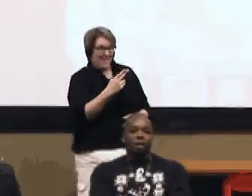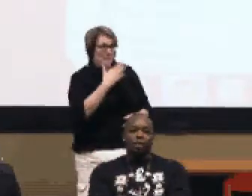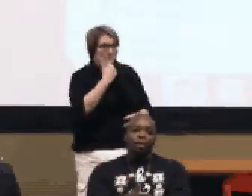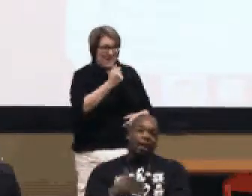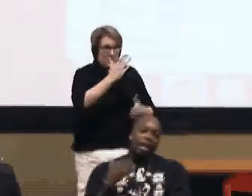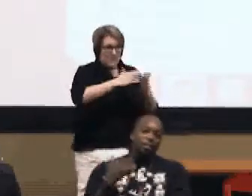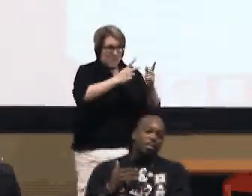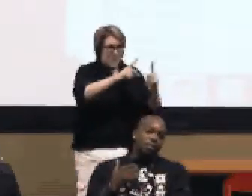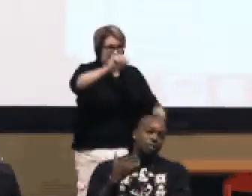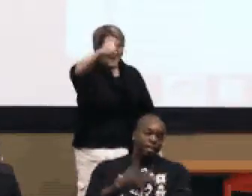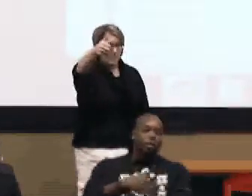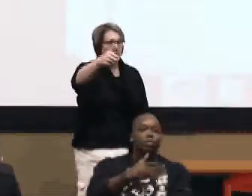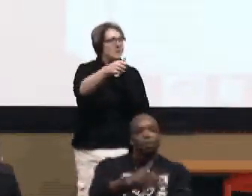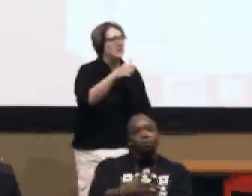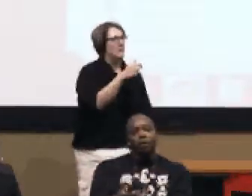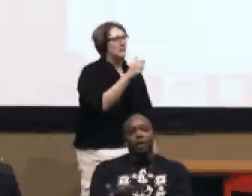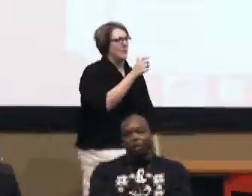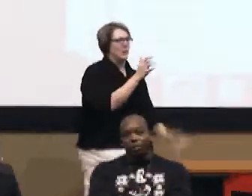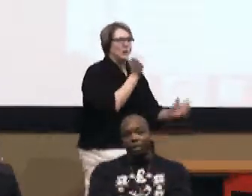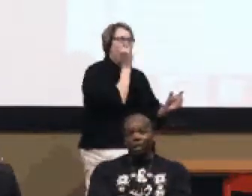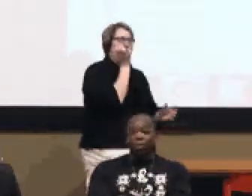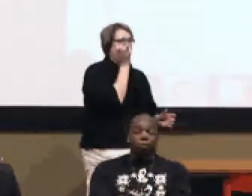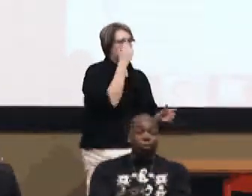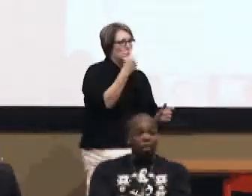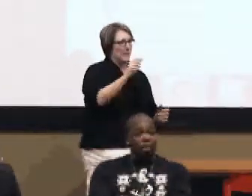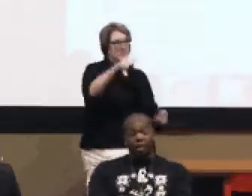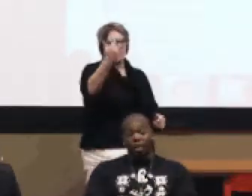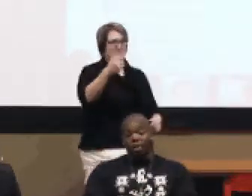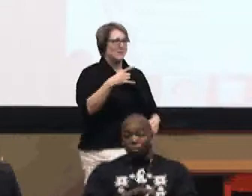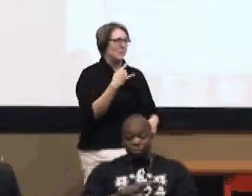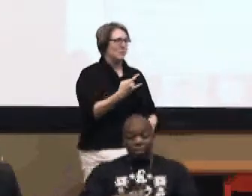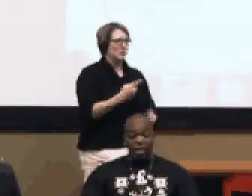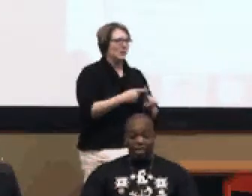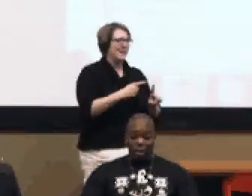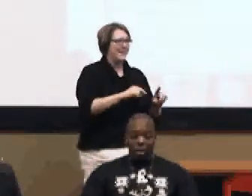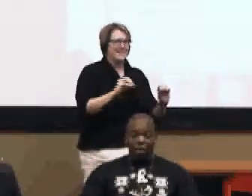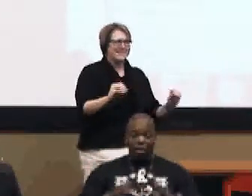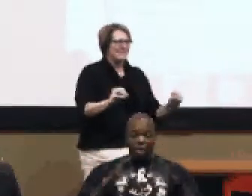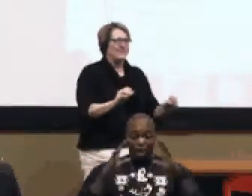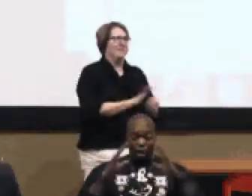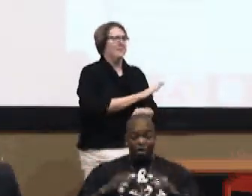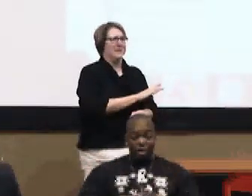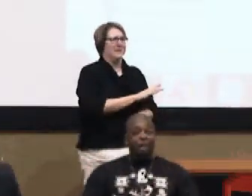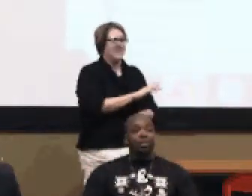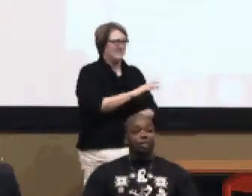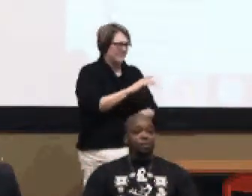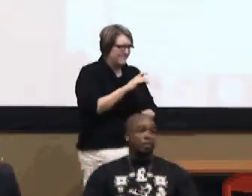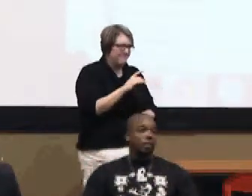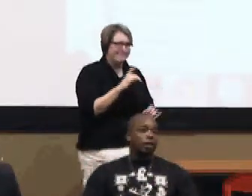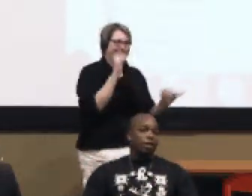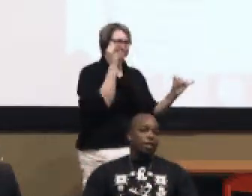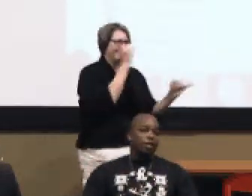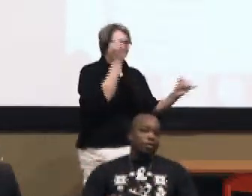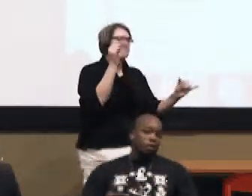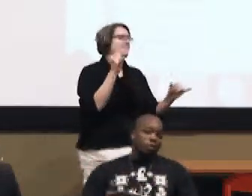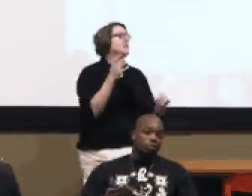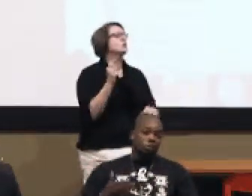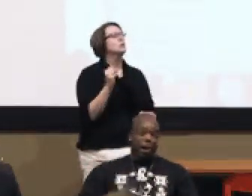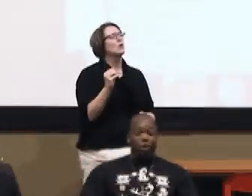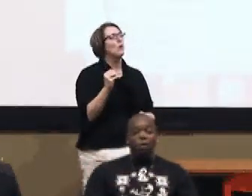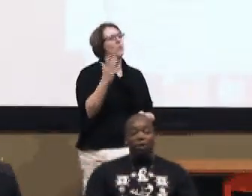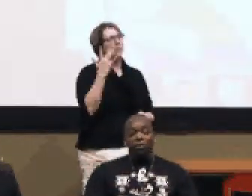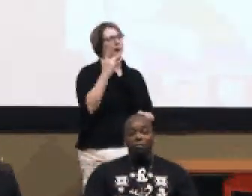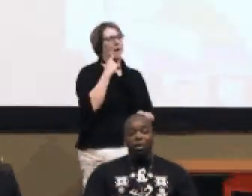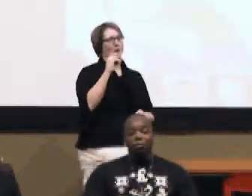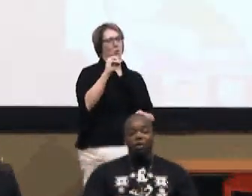else. The grass is greener somewhere else. That's bullshit. It is complete and utter nonsense. So